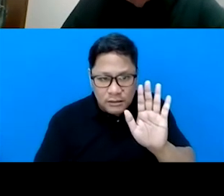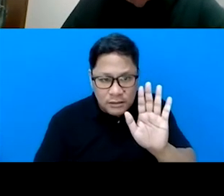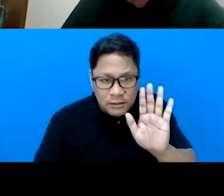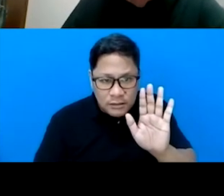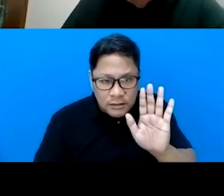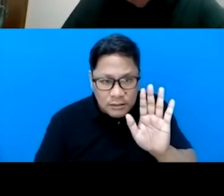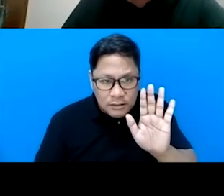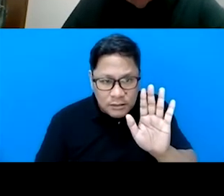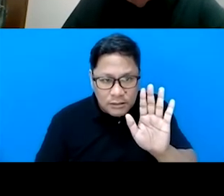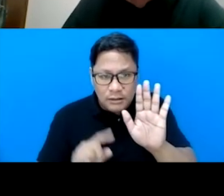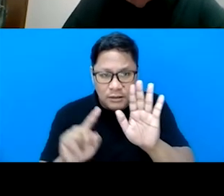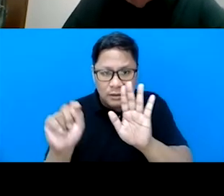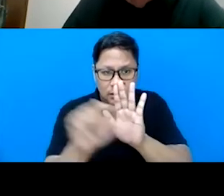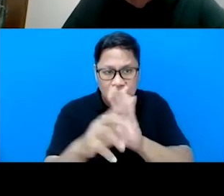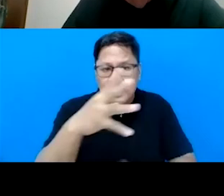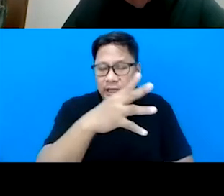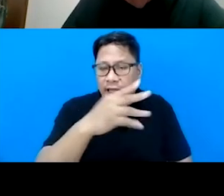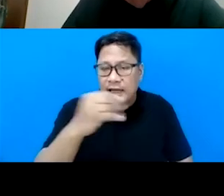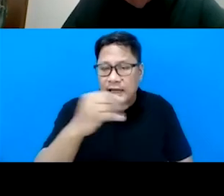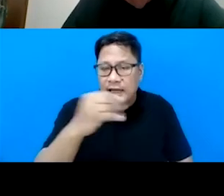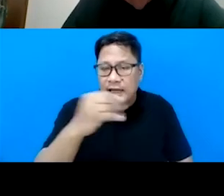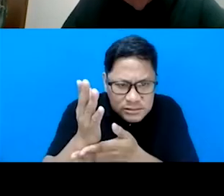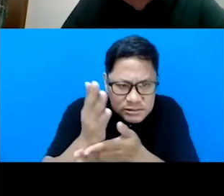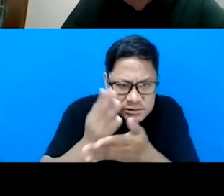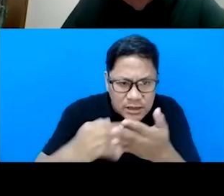and some short forms of questions.